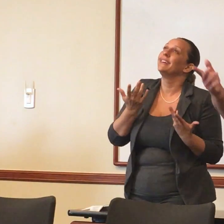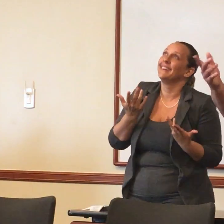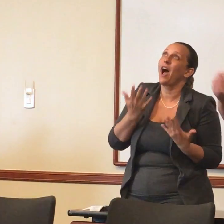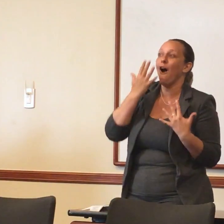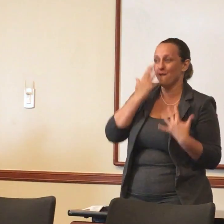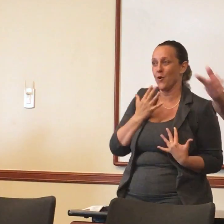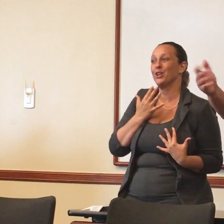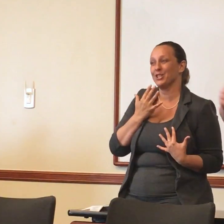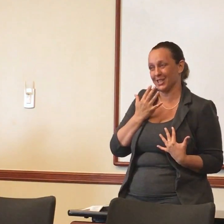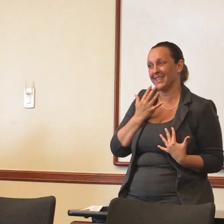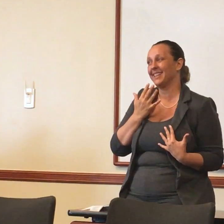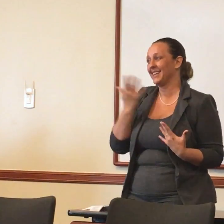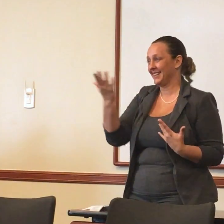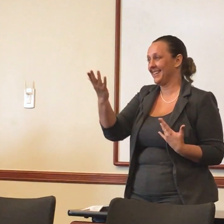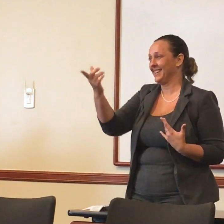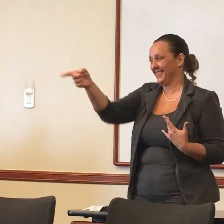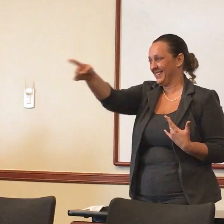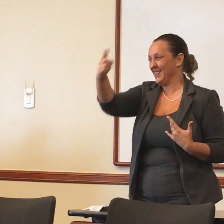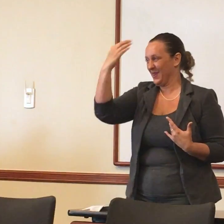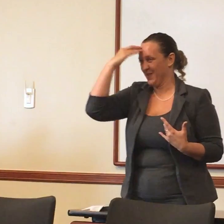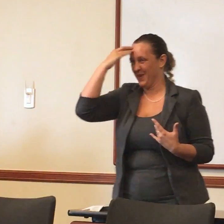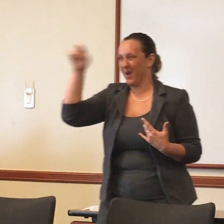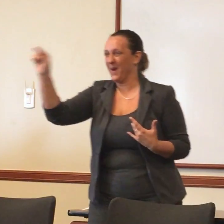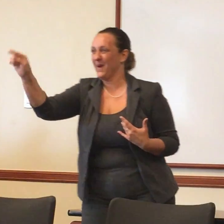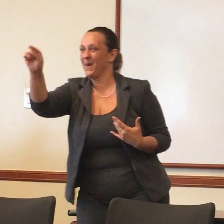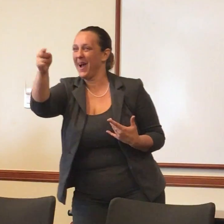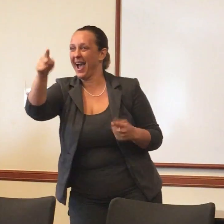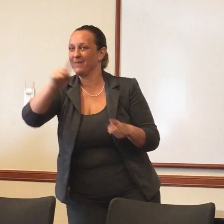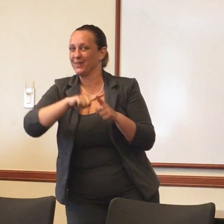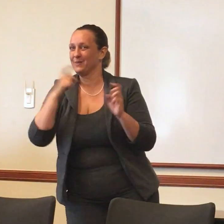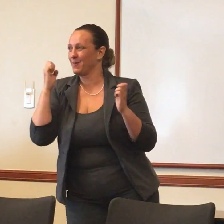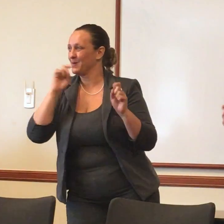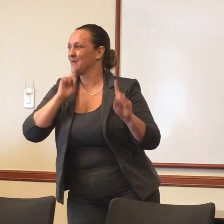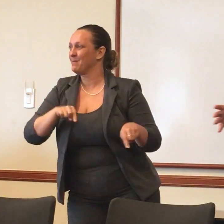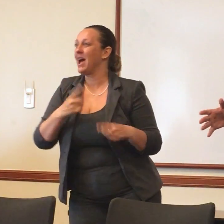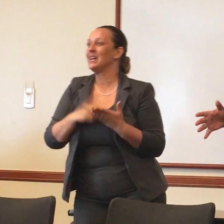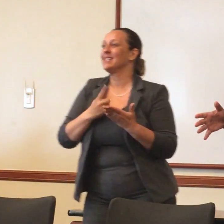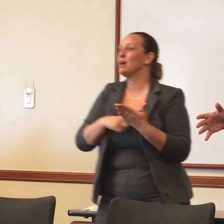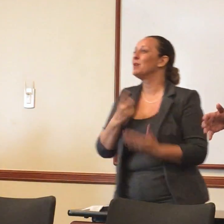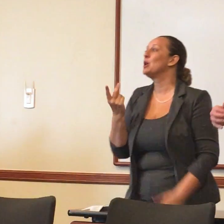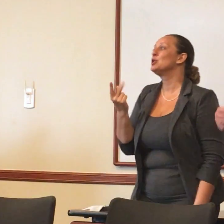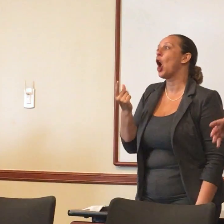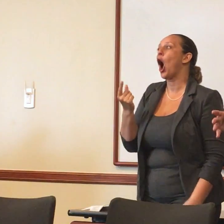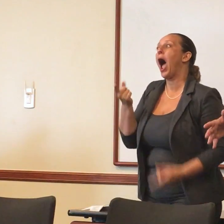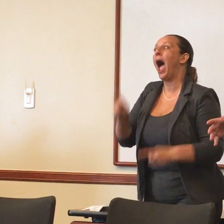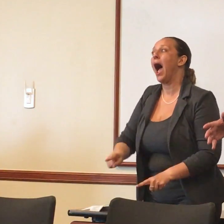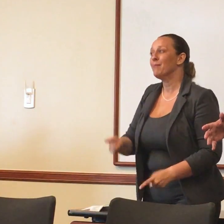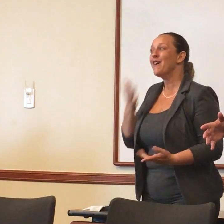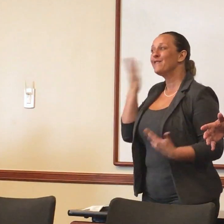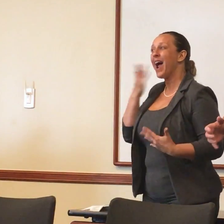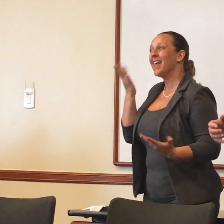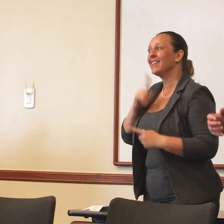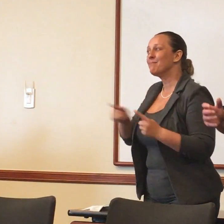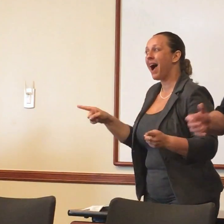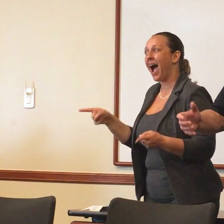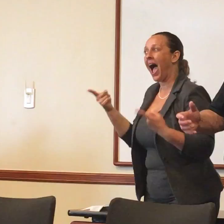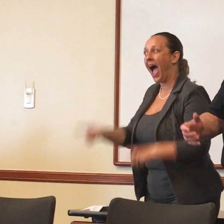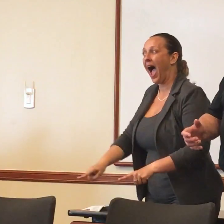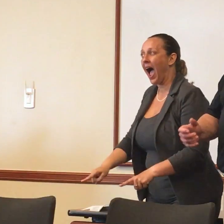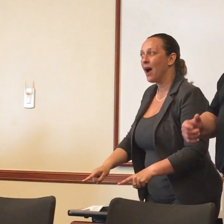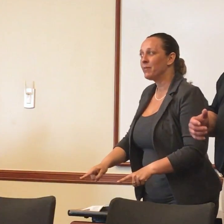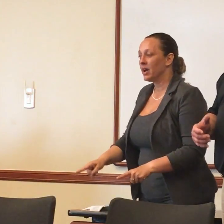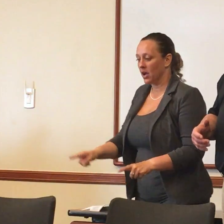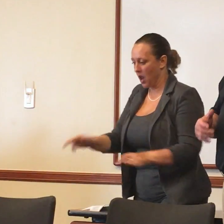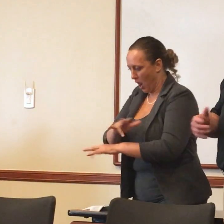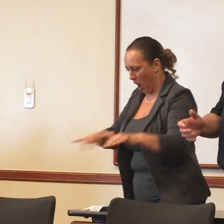been, and maybe Chief Snow could back me up though, sometimes when dogs aren't used to the situation, even though it's normally a friendly dog, but you have